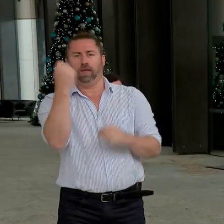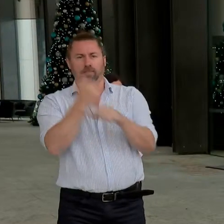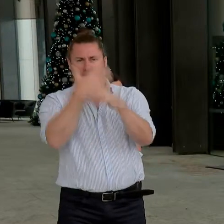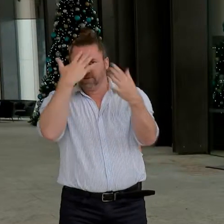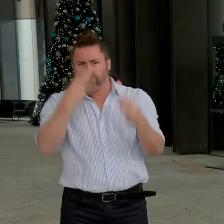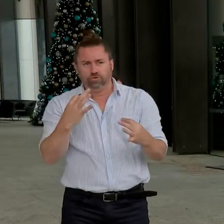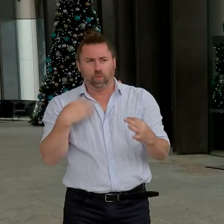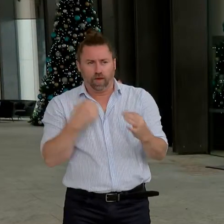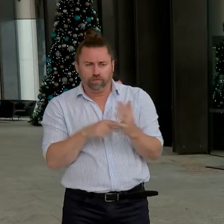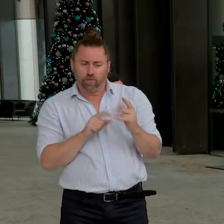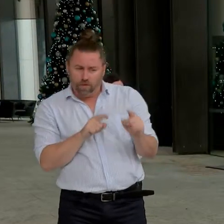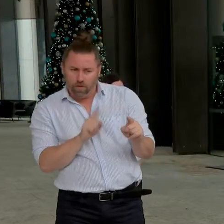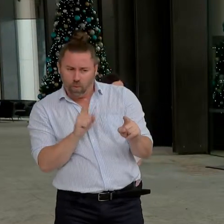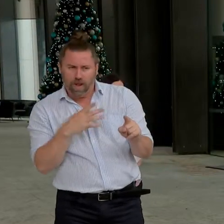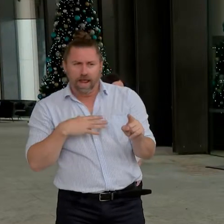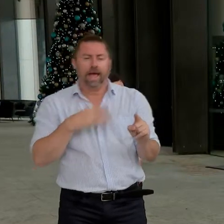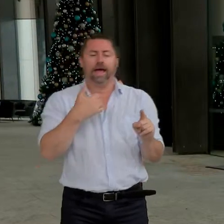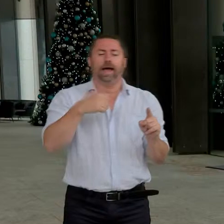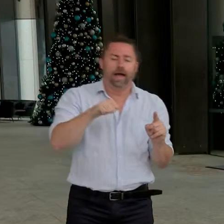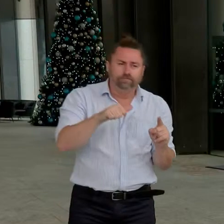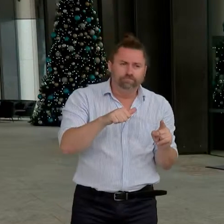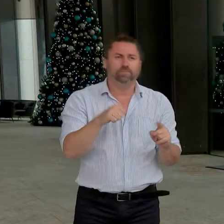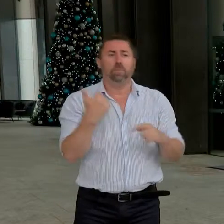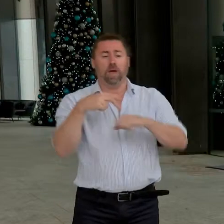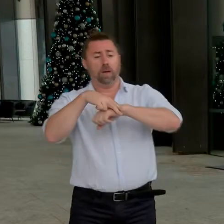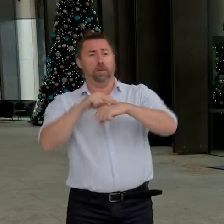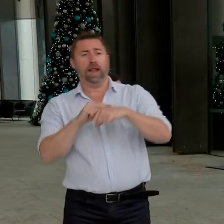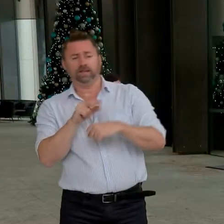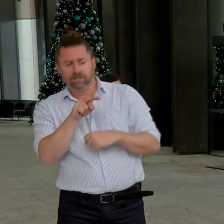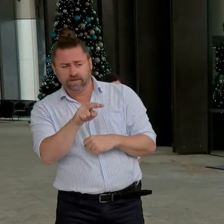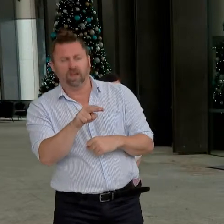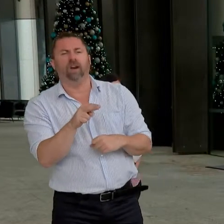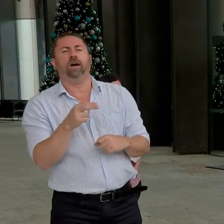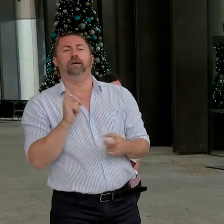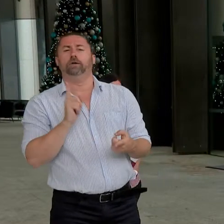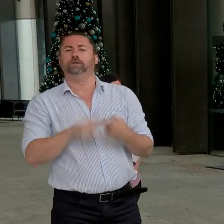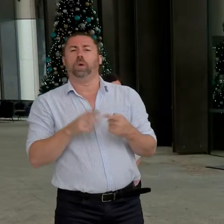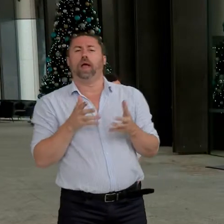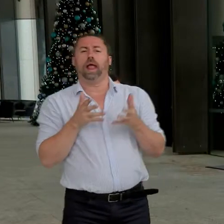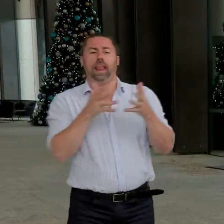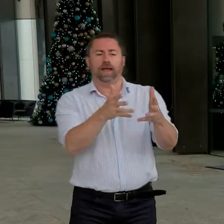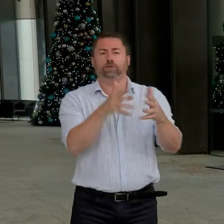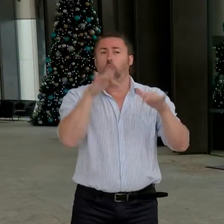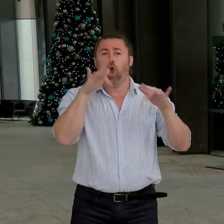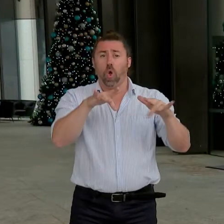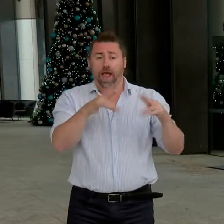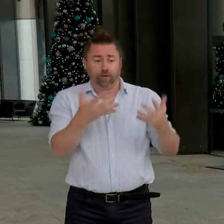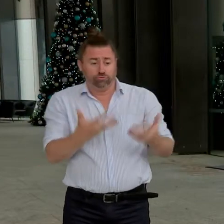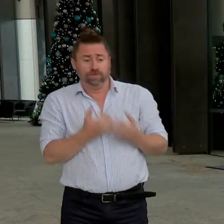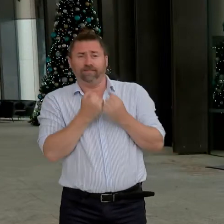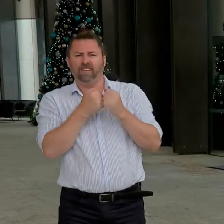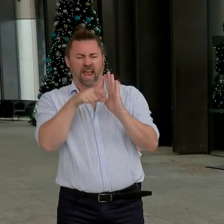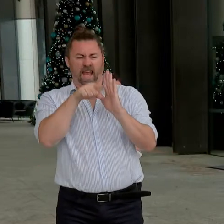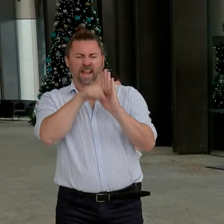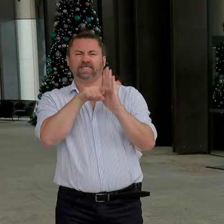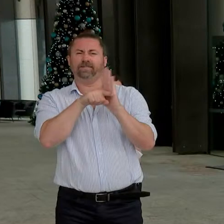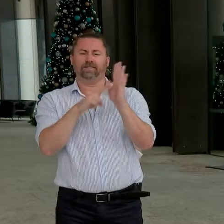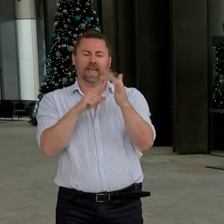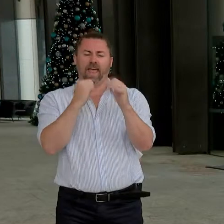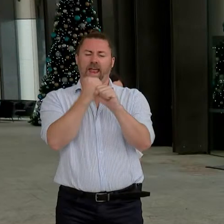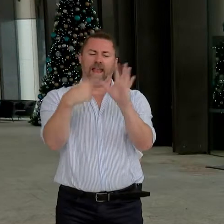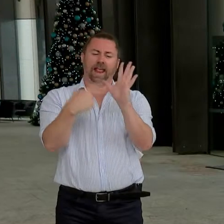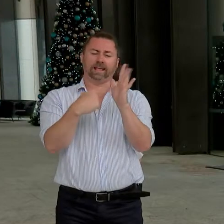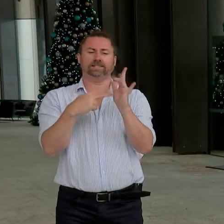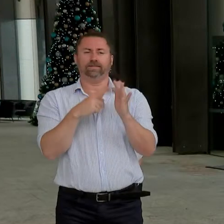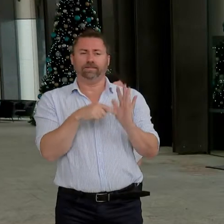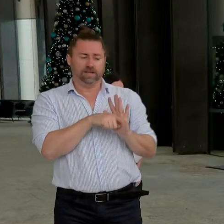some instances, they've considered it appropriate to allow people to come in who haven't had their result, but those people still have to go into hotel